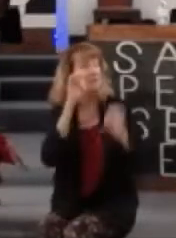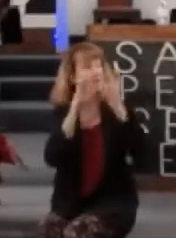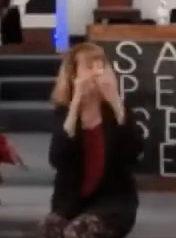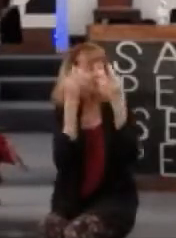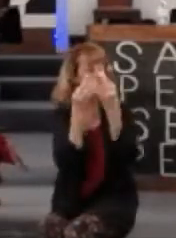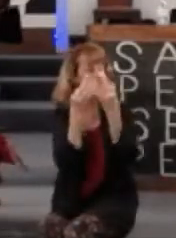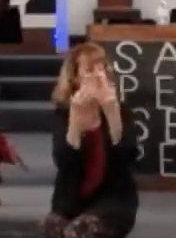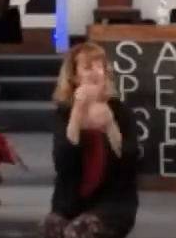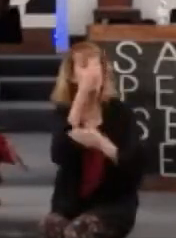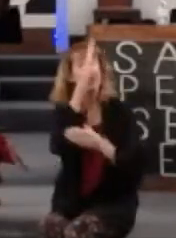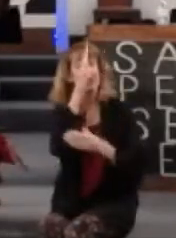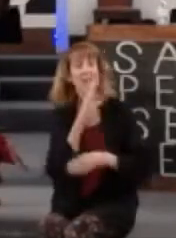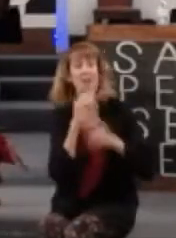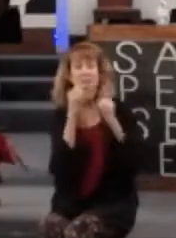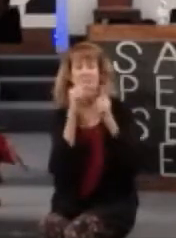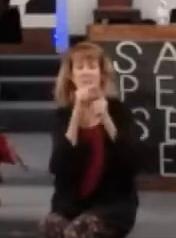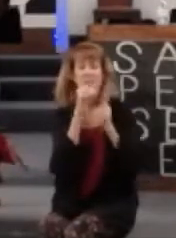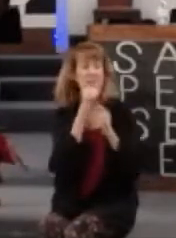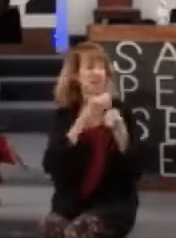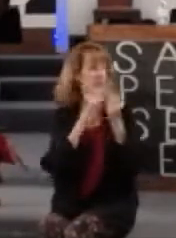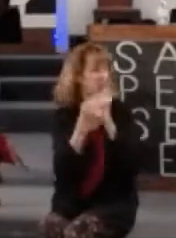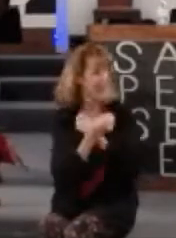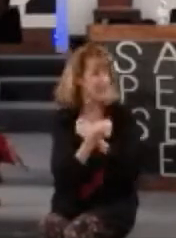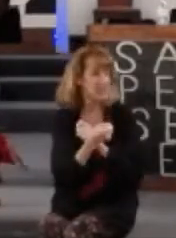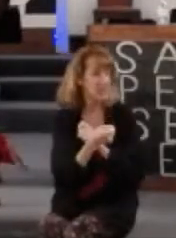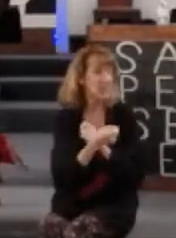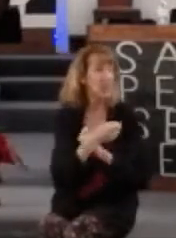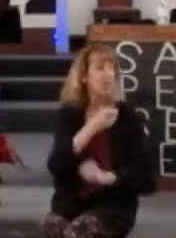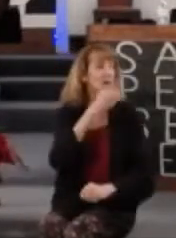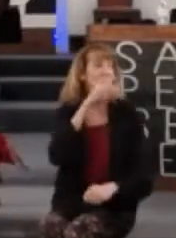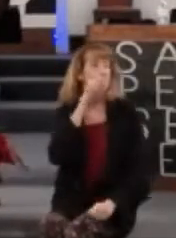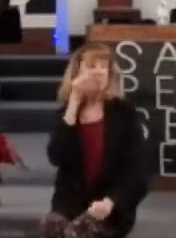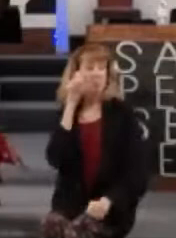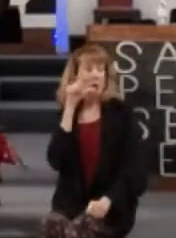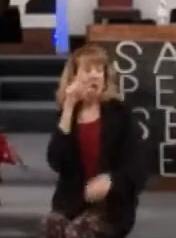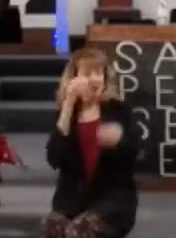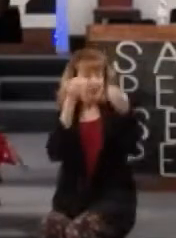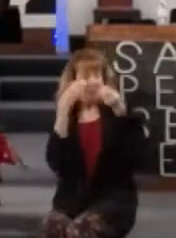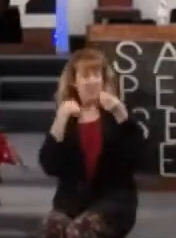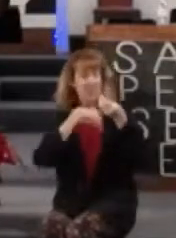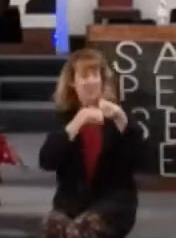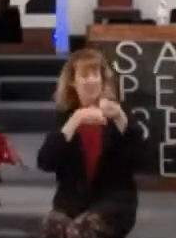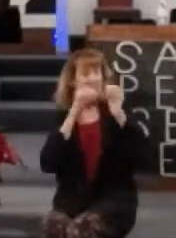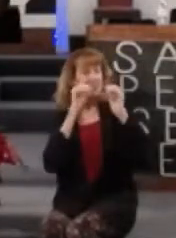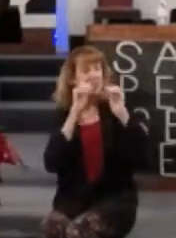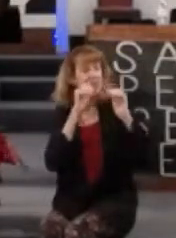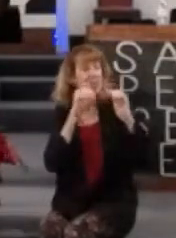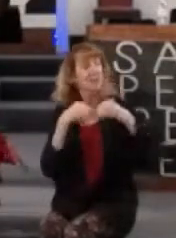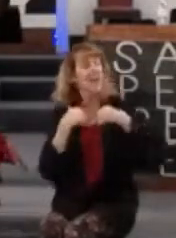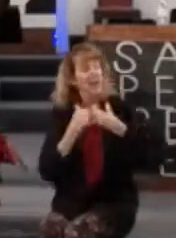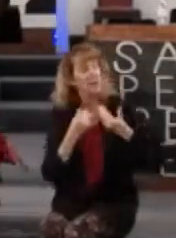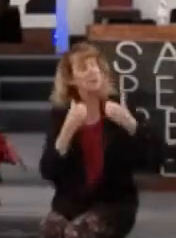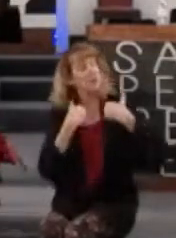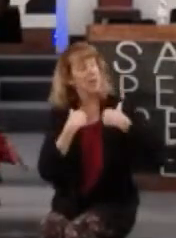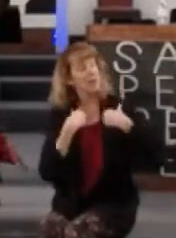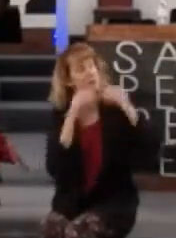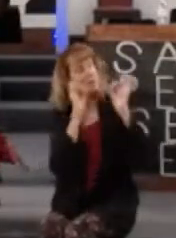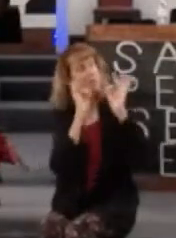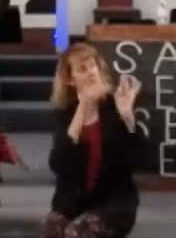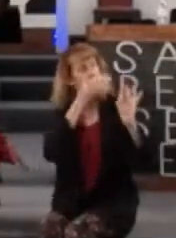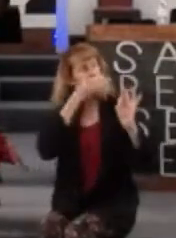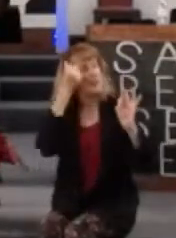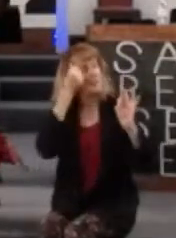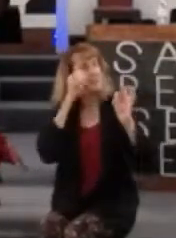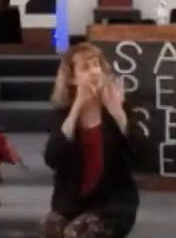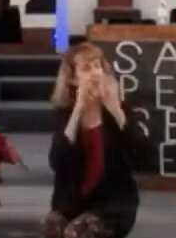word doesn't change, and Paul gives us instructions for how to strive to have the best family.